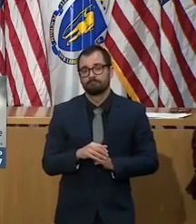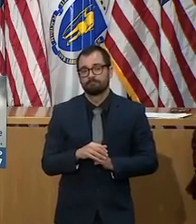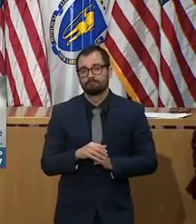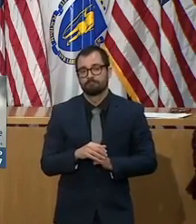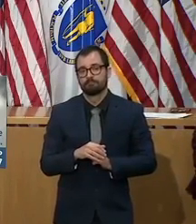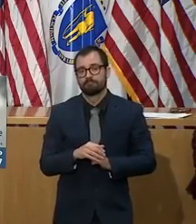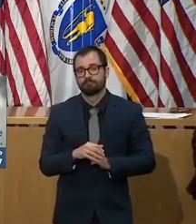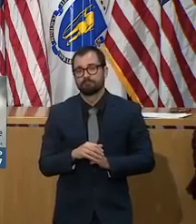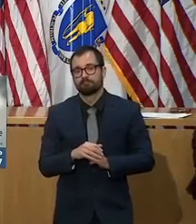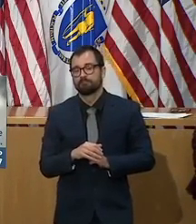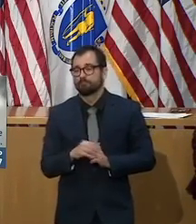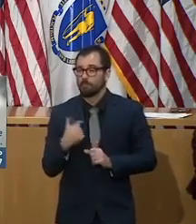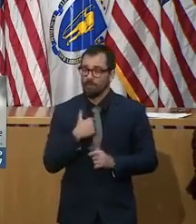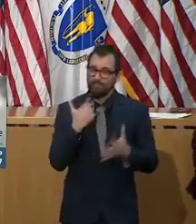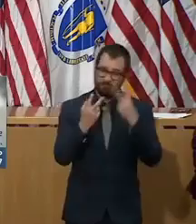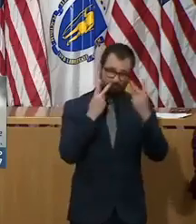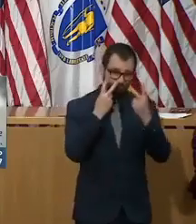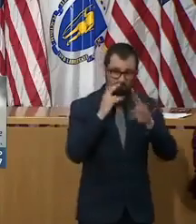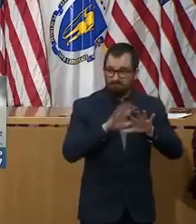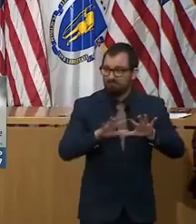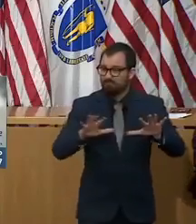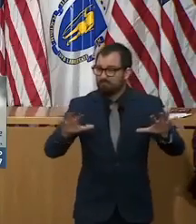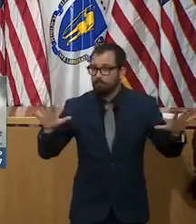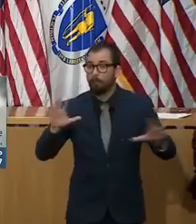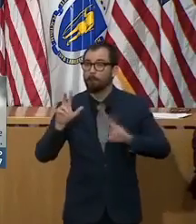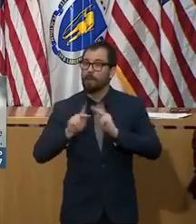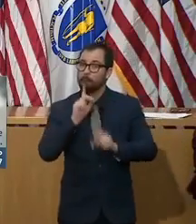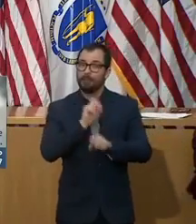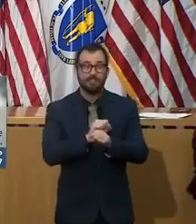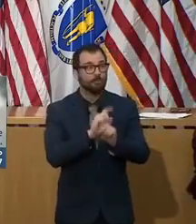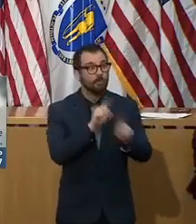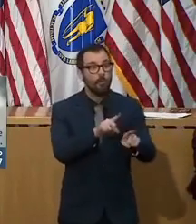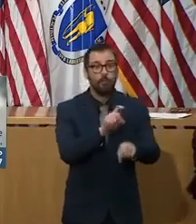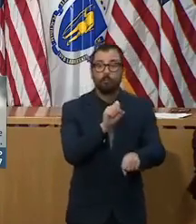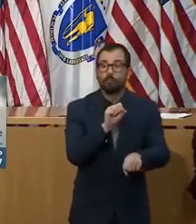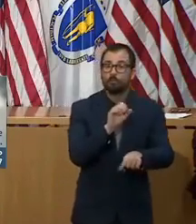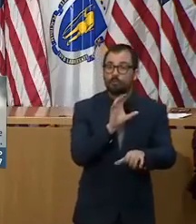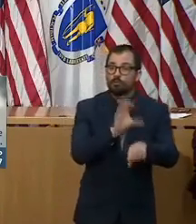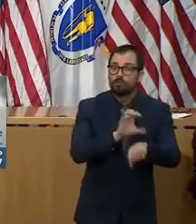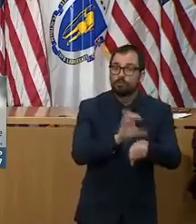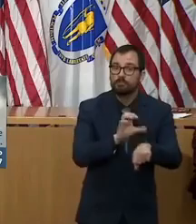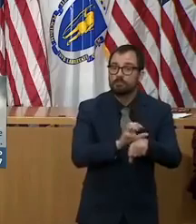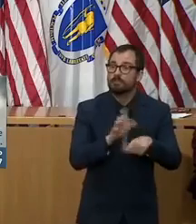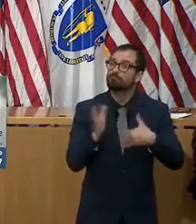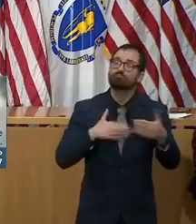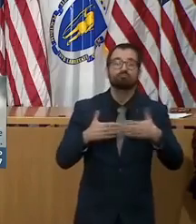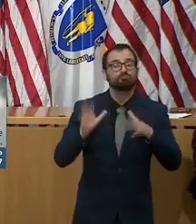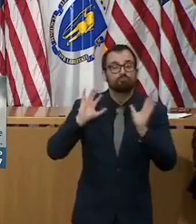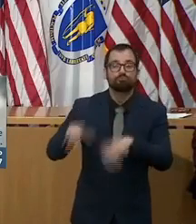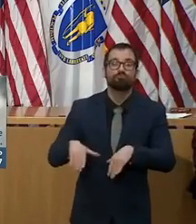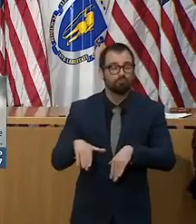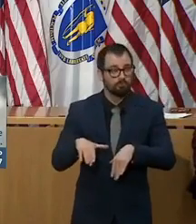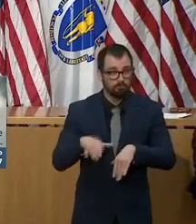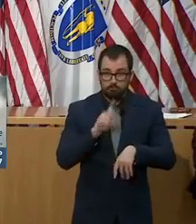virus went all over the place. And from my point of view,